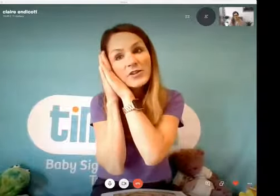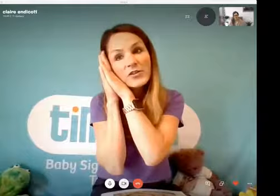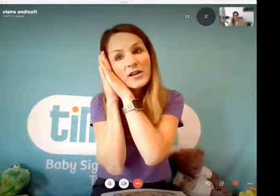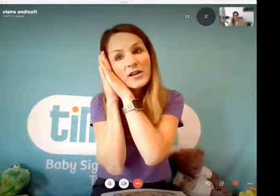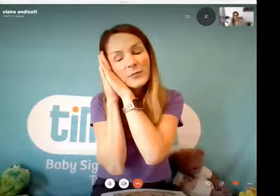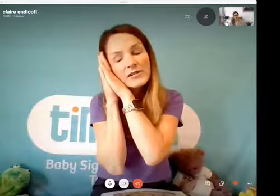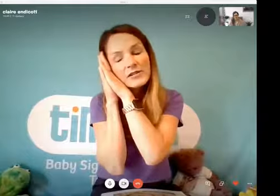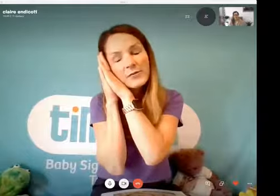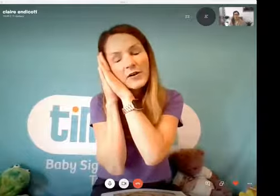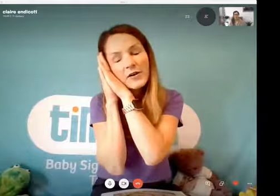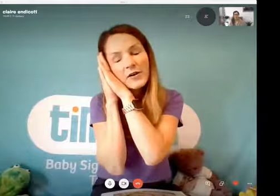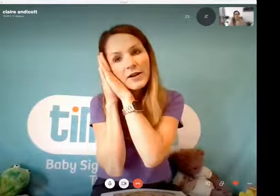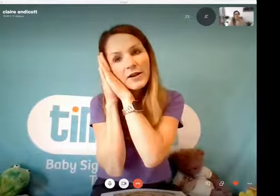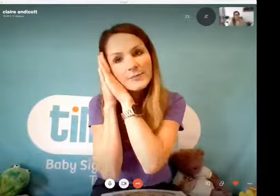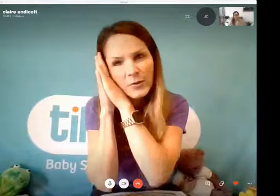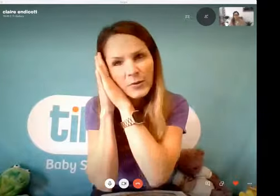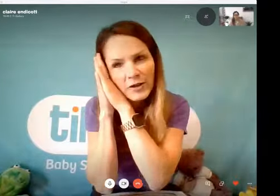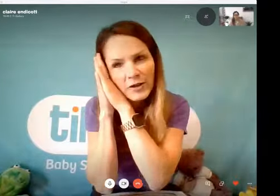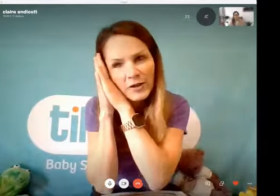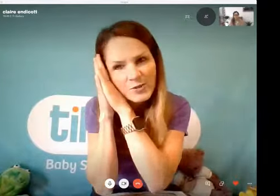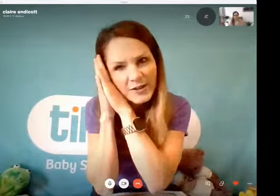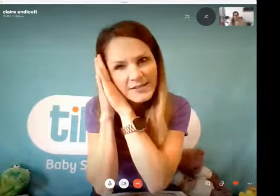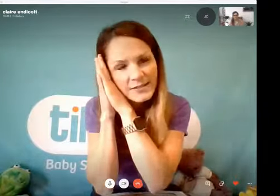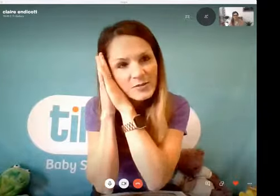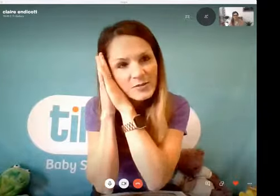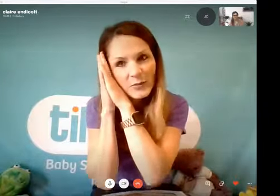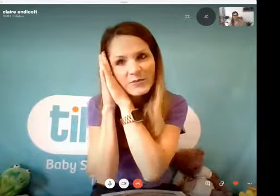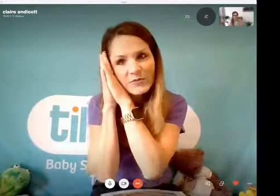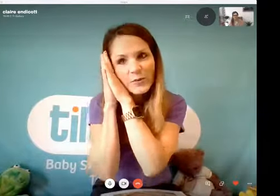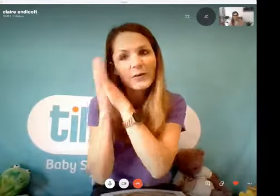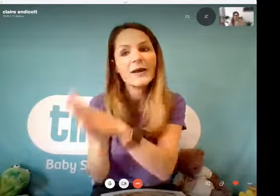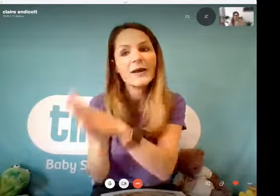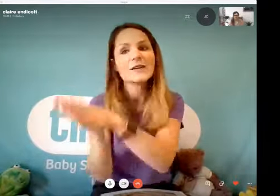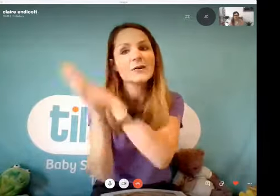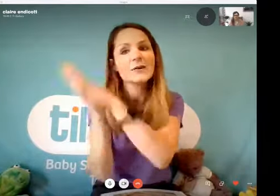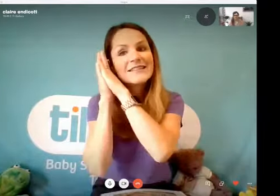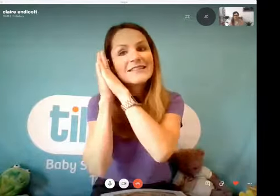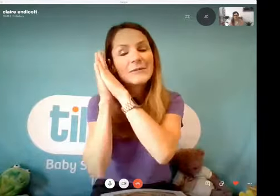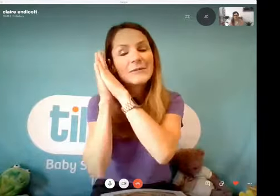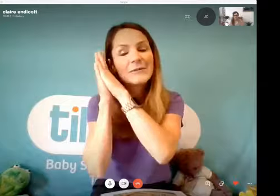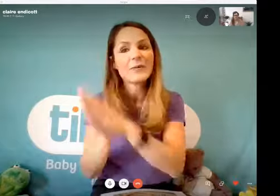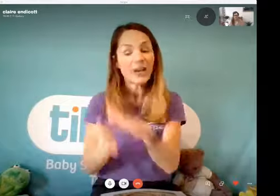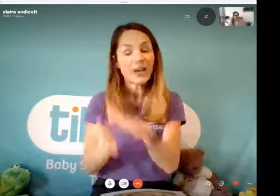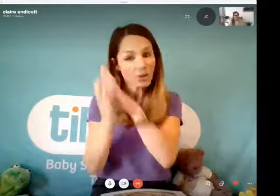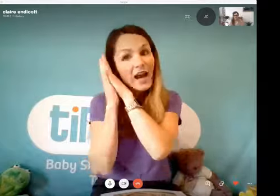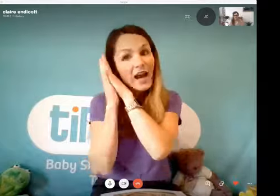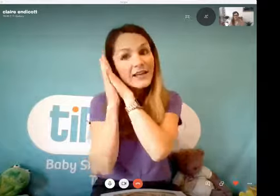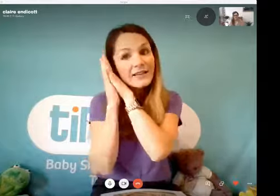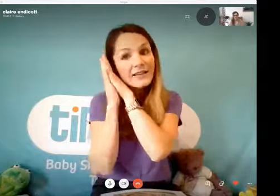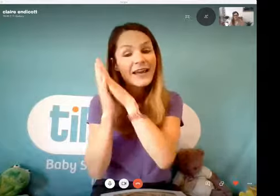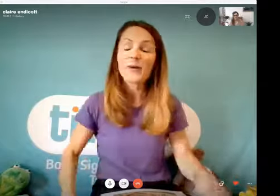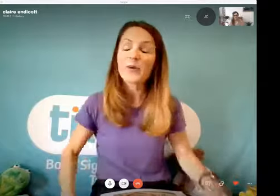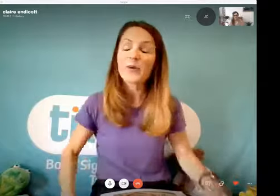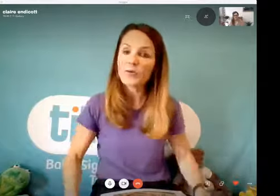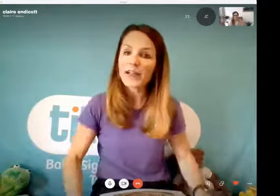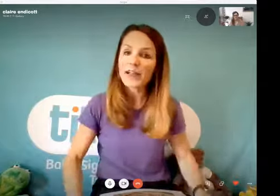open, sleep with your eyes closed, but I wouldn't close your eyes because we don't want them to roll anywhere. So sleep. Are you tired? Now, if you can get your baby to